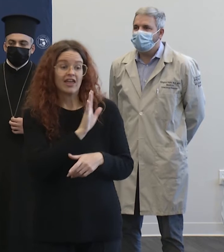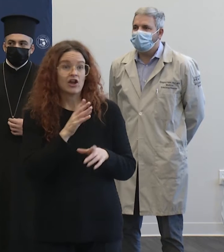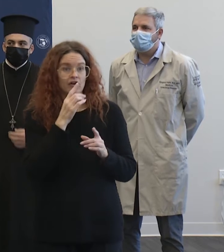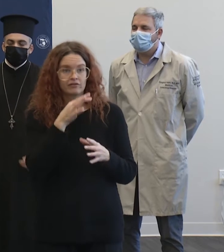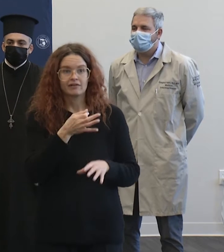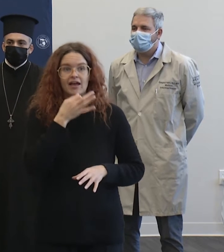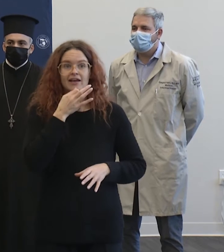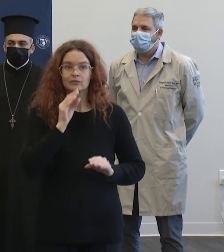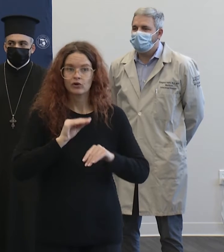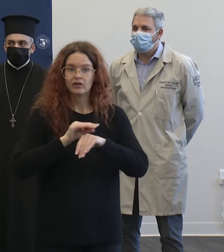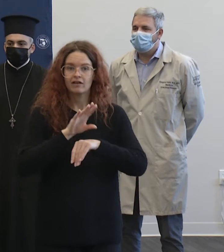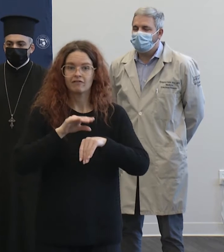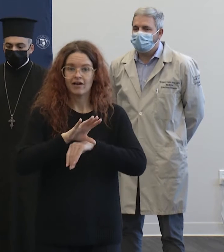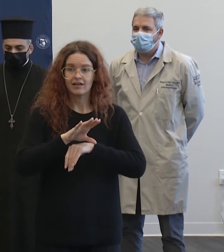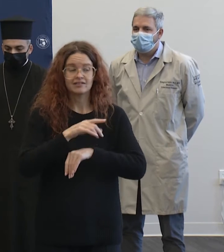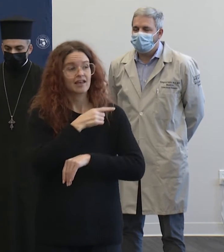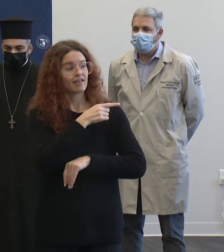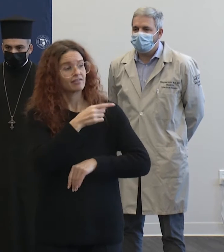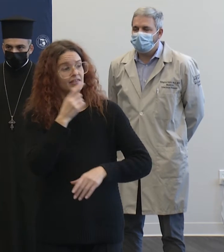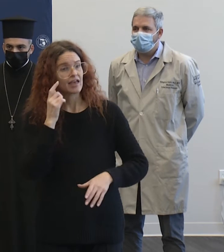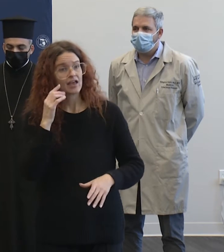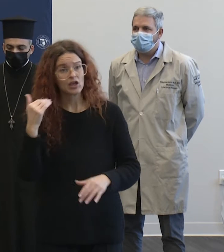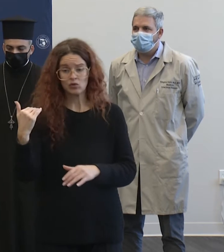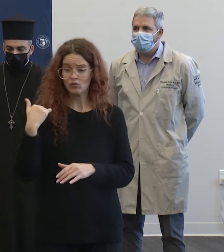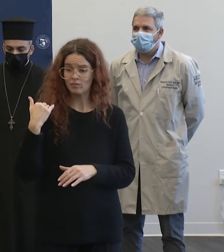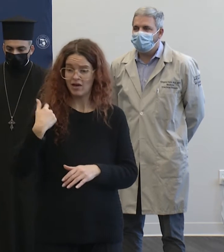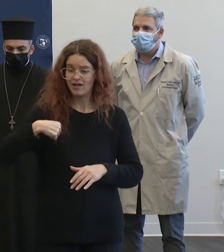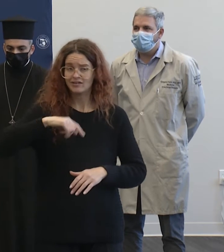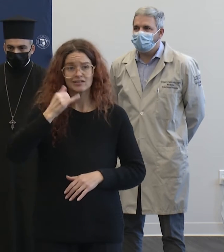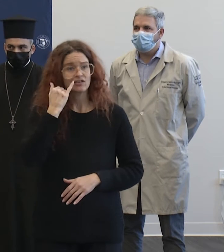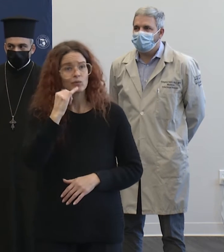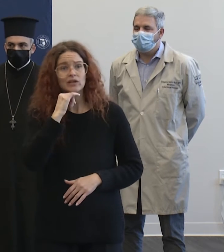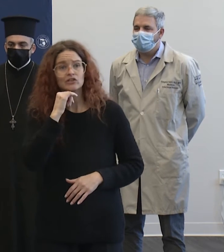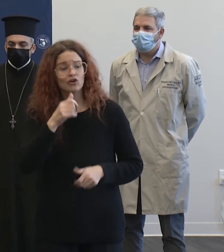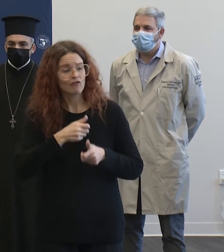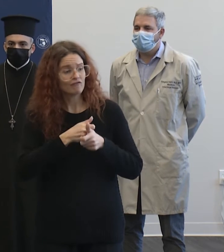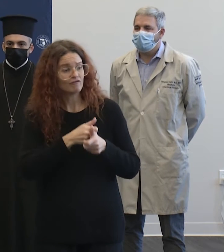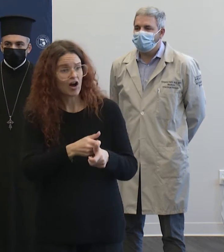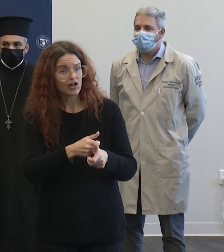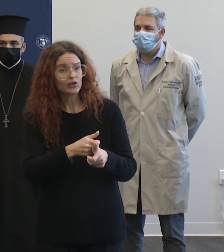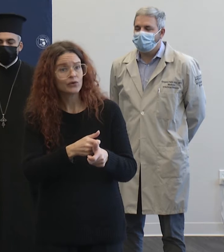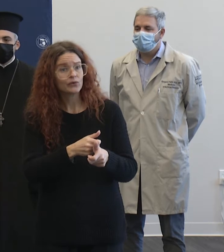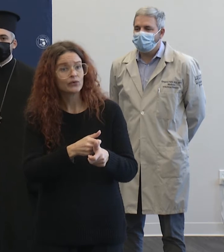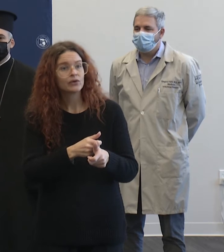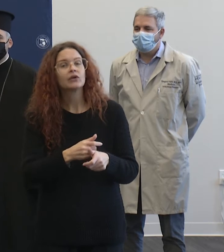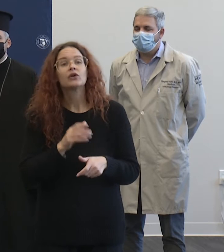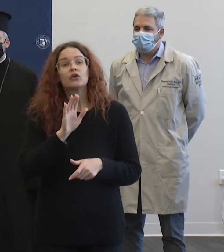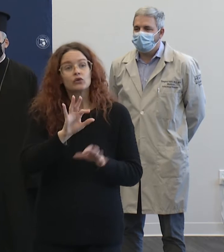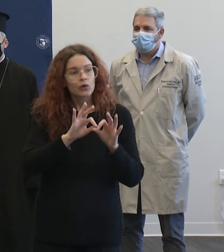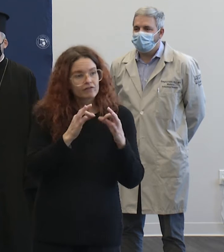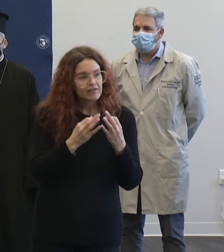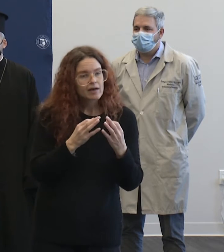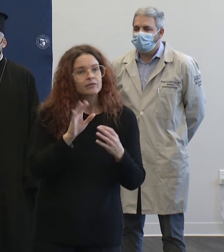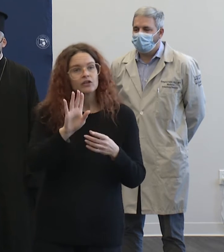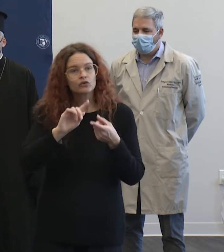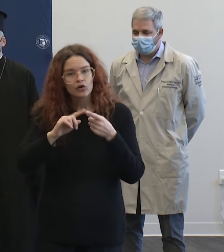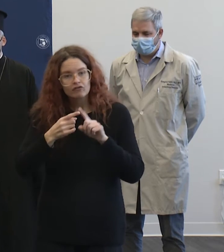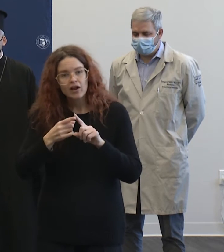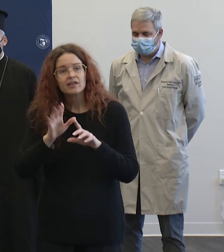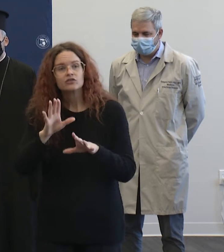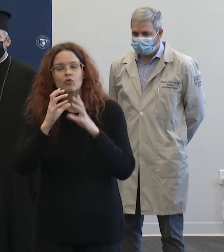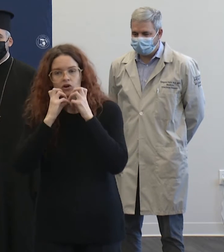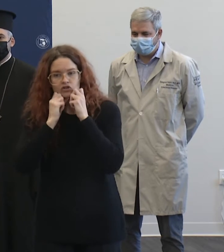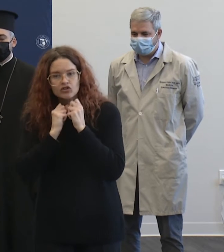experts, who reminds us that failing to follow these measures will not only put you, your family, and your beloved